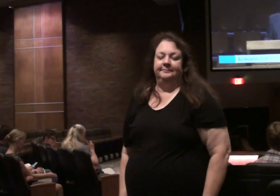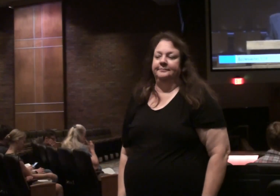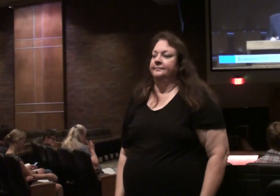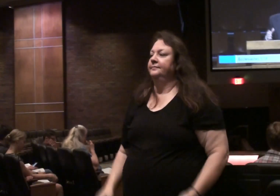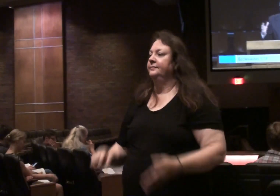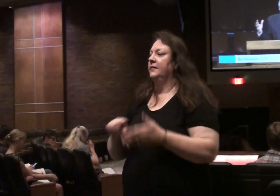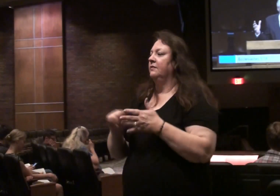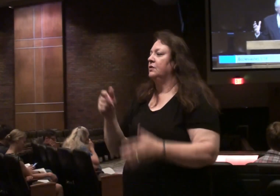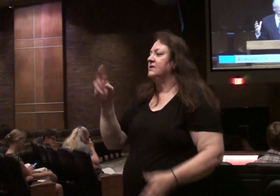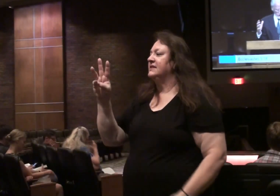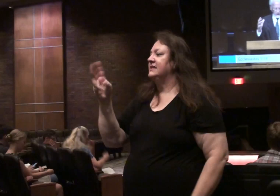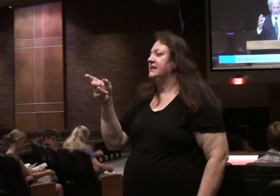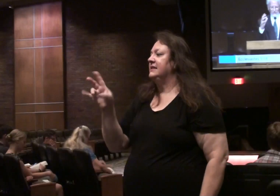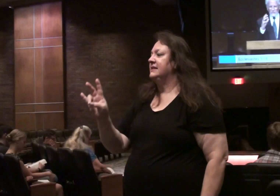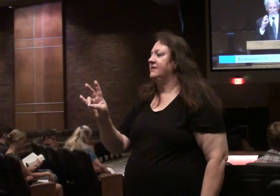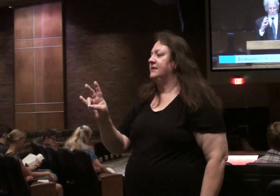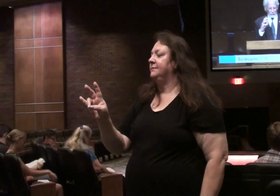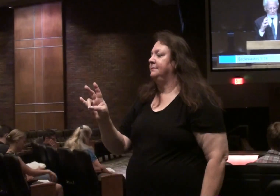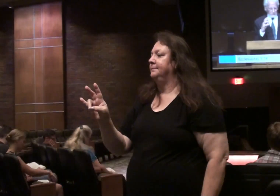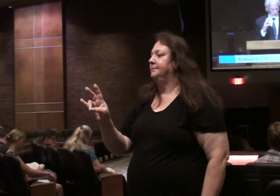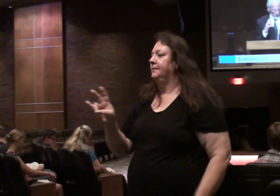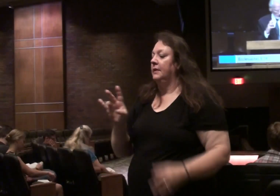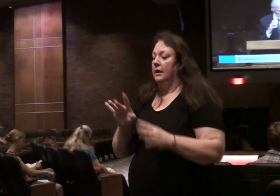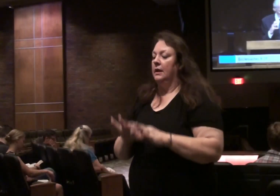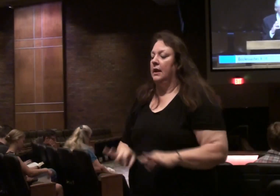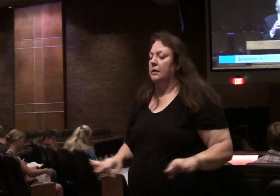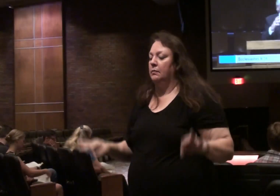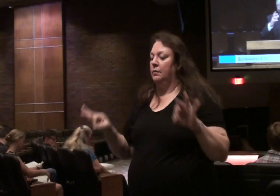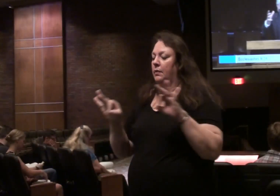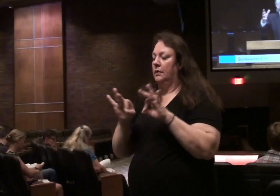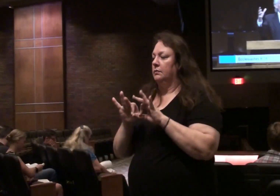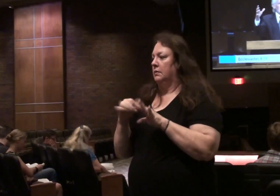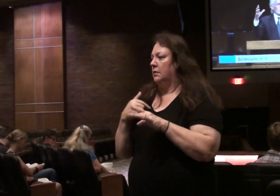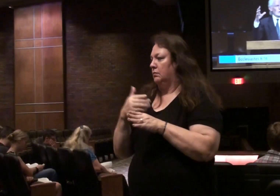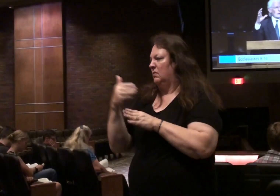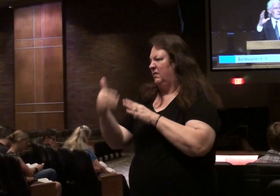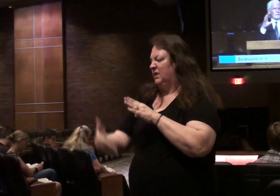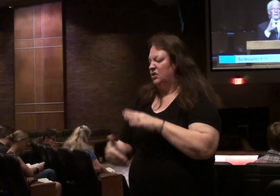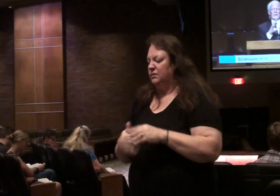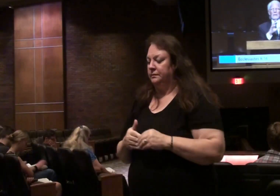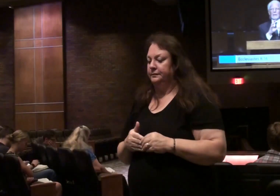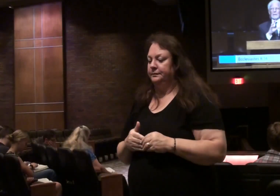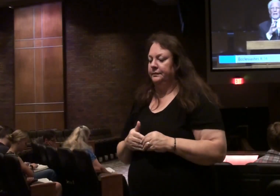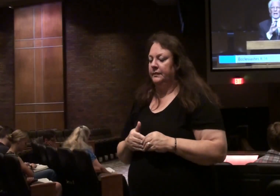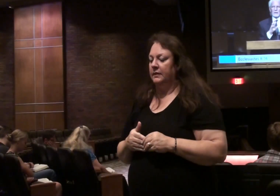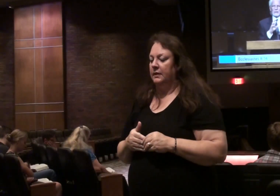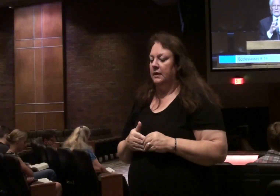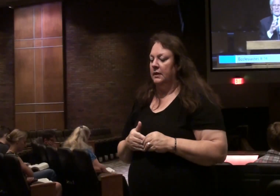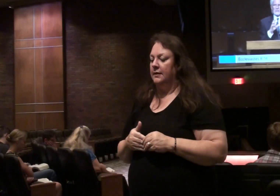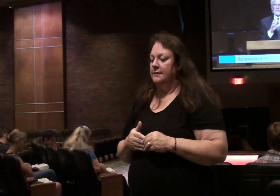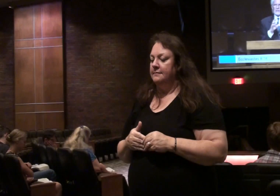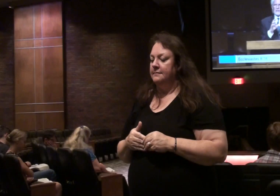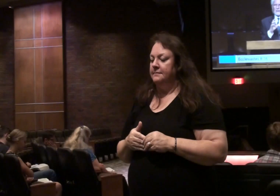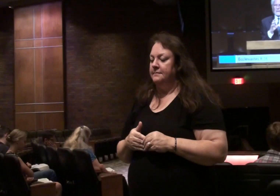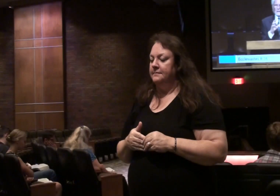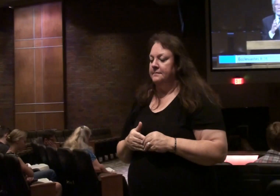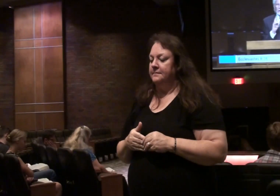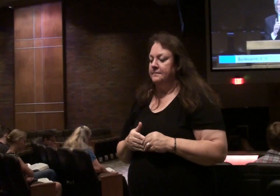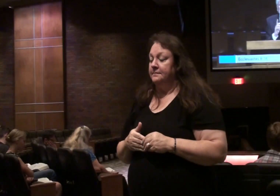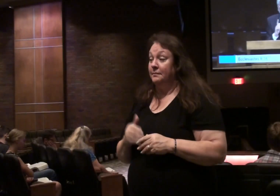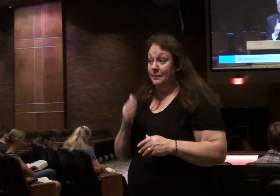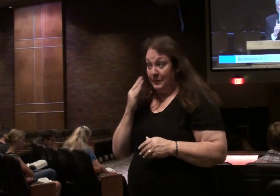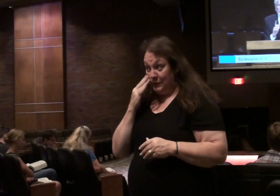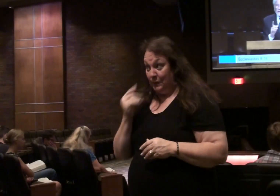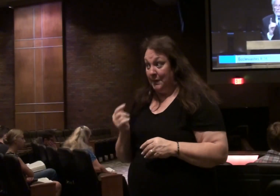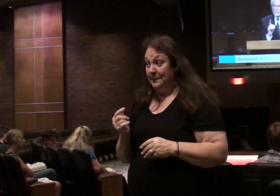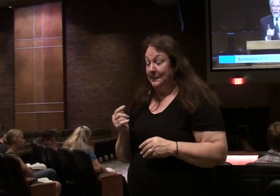Look at verses 16 and 17, and this is important as we wrap this up. You know, to sort of wrap it together. You know